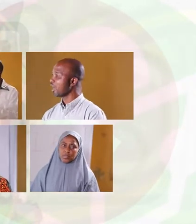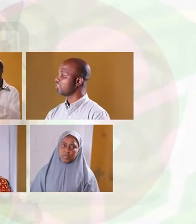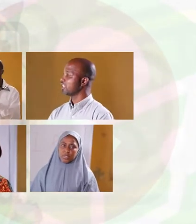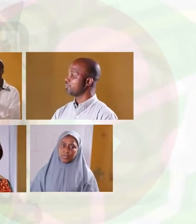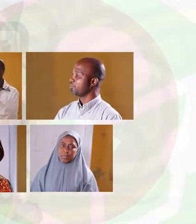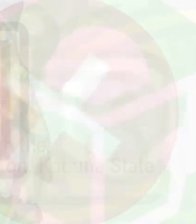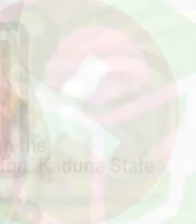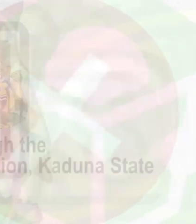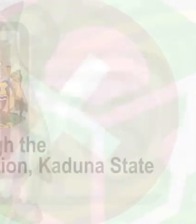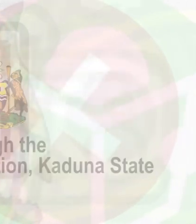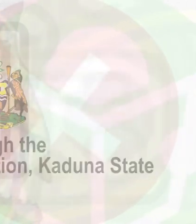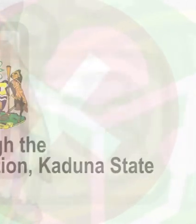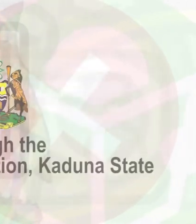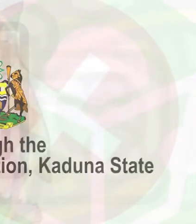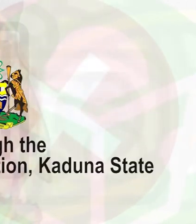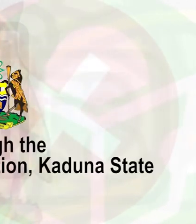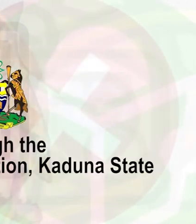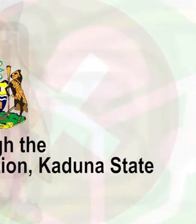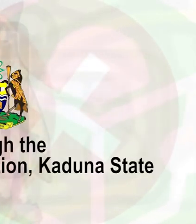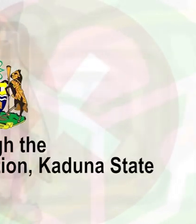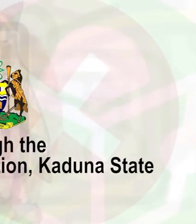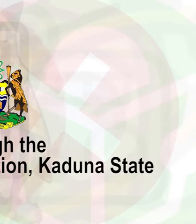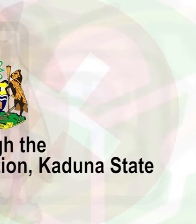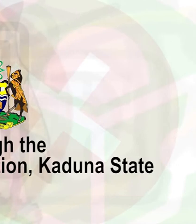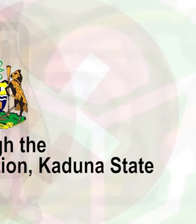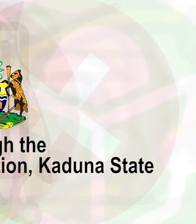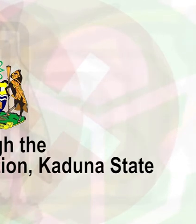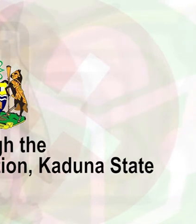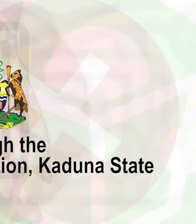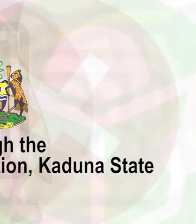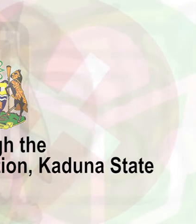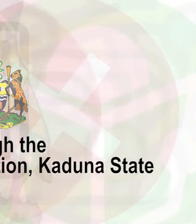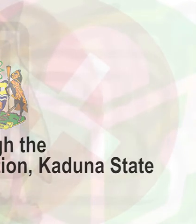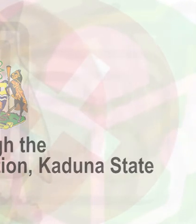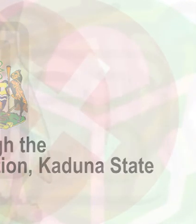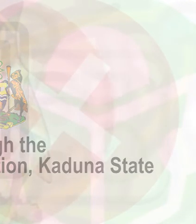We can see that it is in opposite direction.